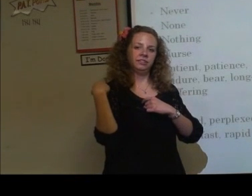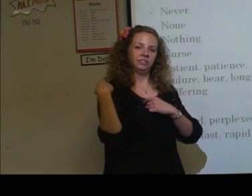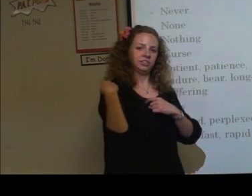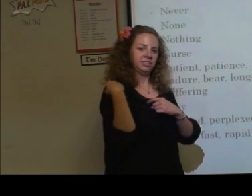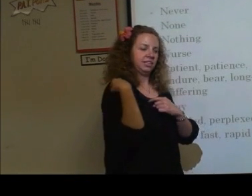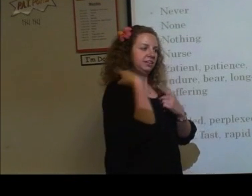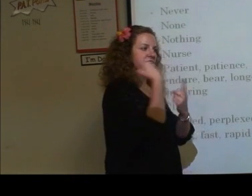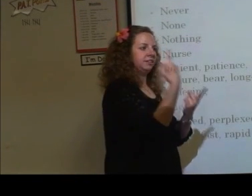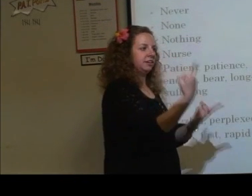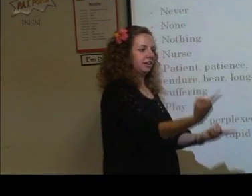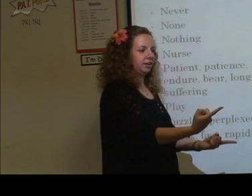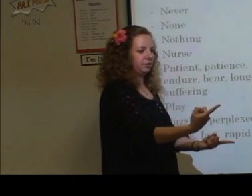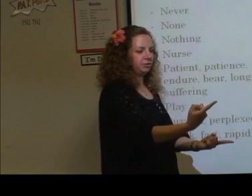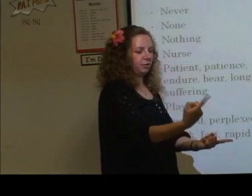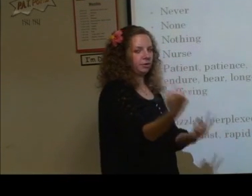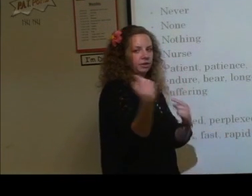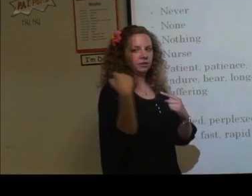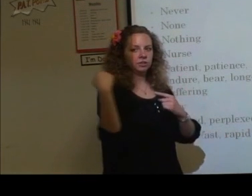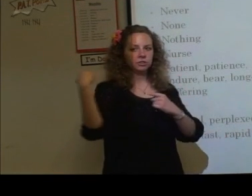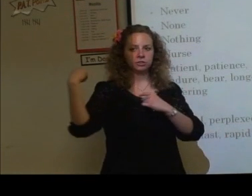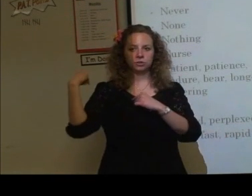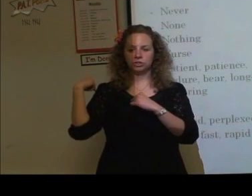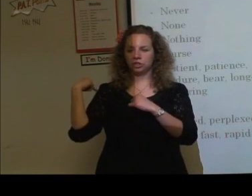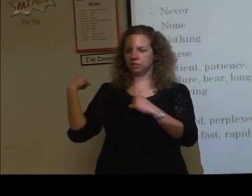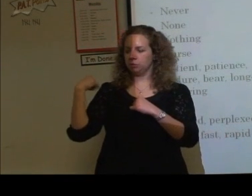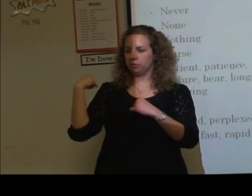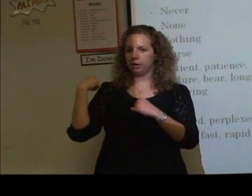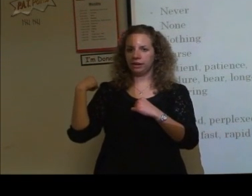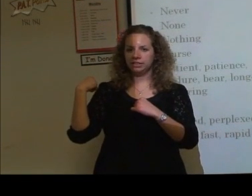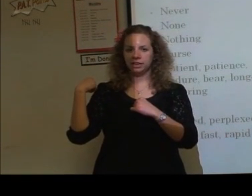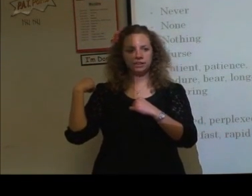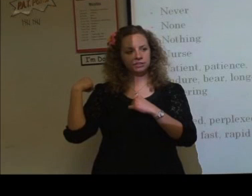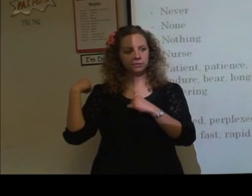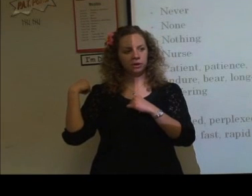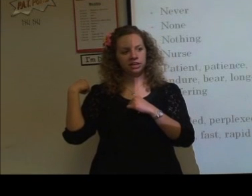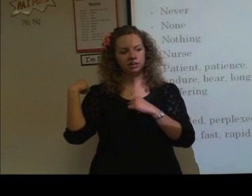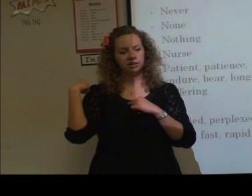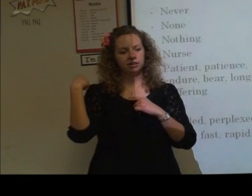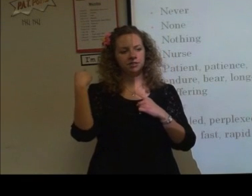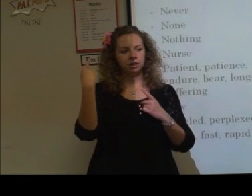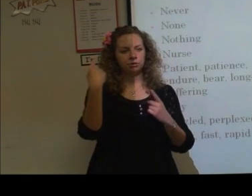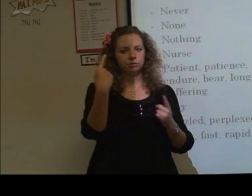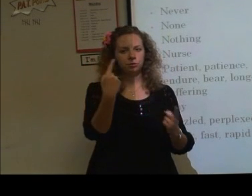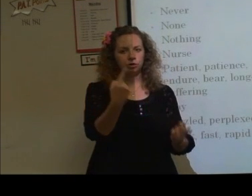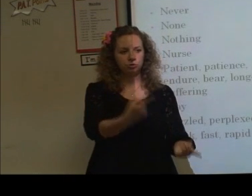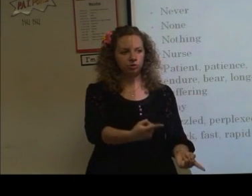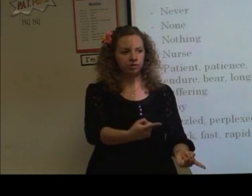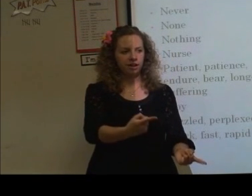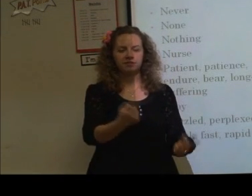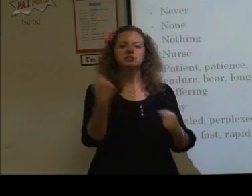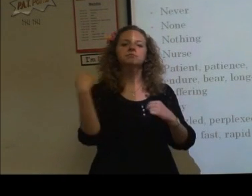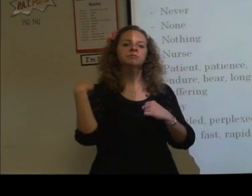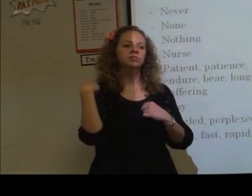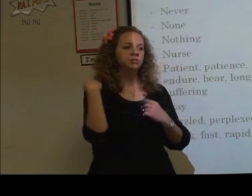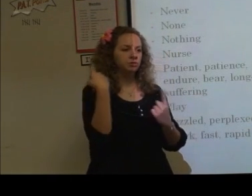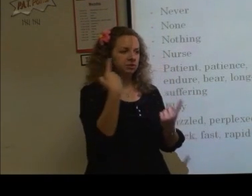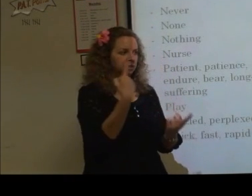It starts here and goes forward. So it starts more on my right side because I'm right-handed, and then it goes forward toward the left. So